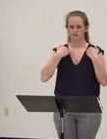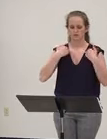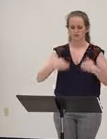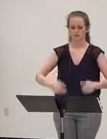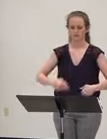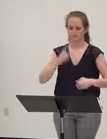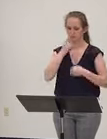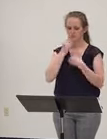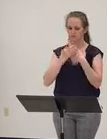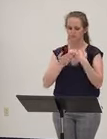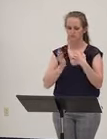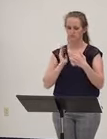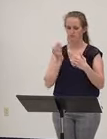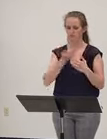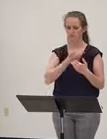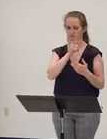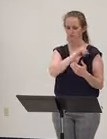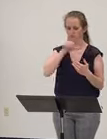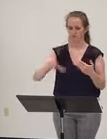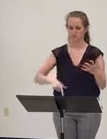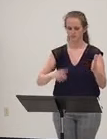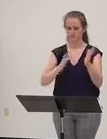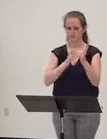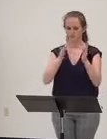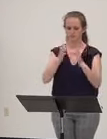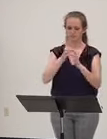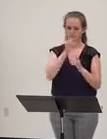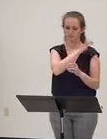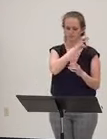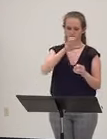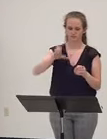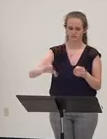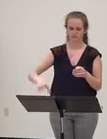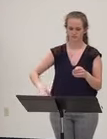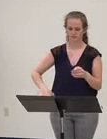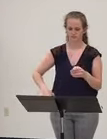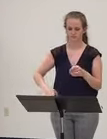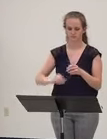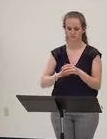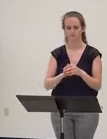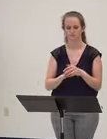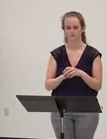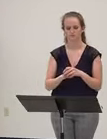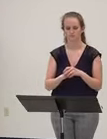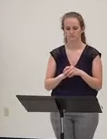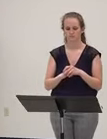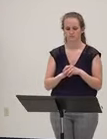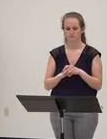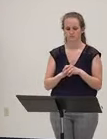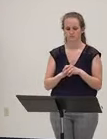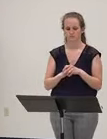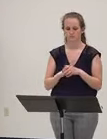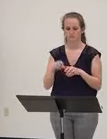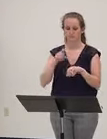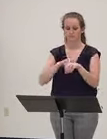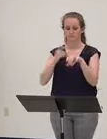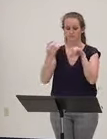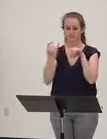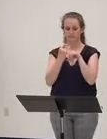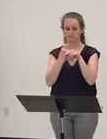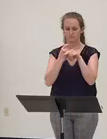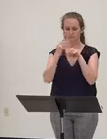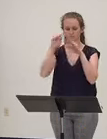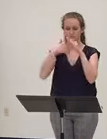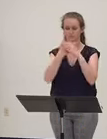the body and blood of our Lord Jesus Christ. At the time he